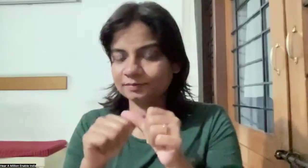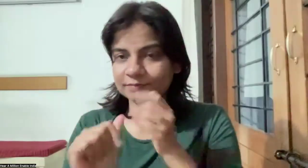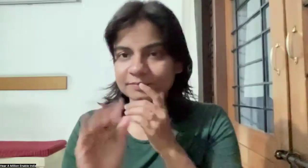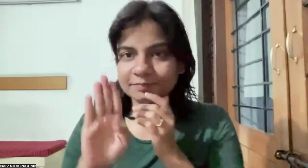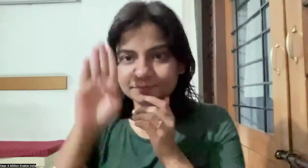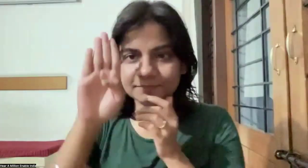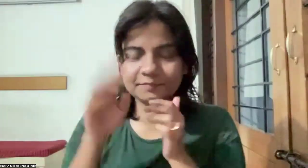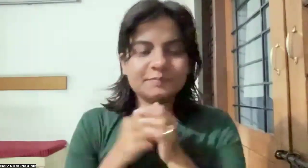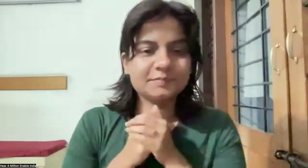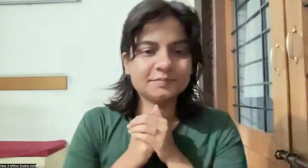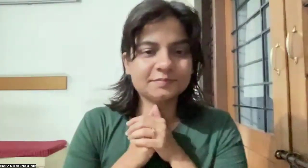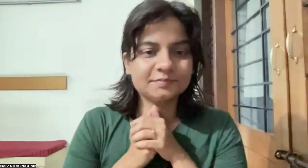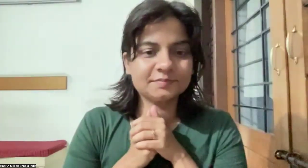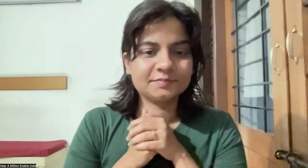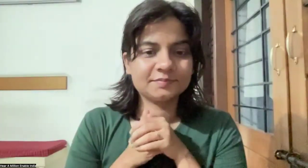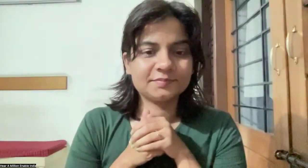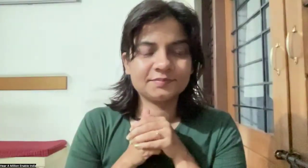Want to talk to Kaleema?